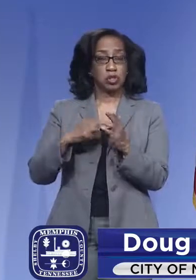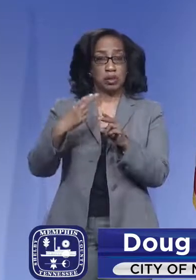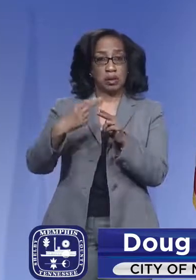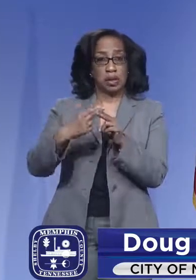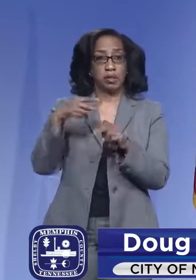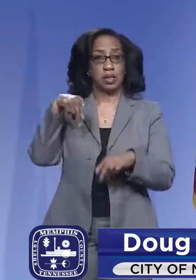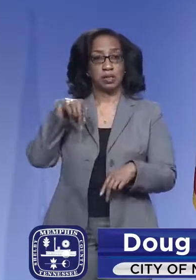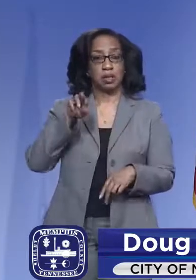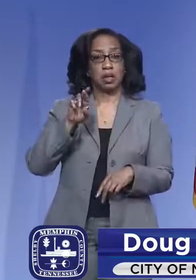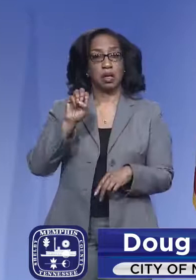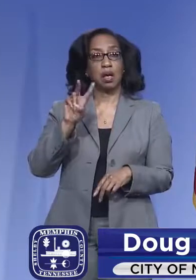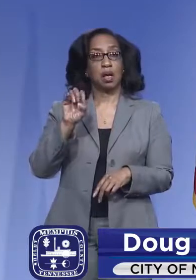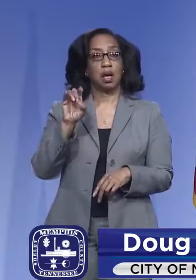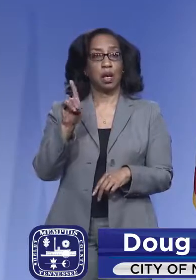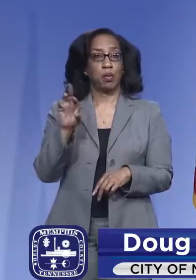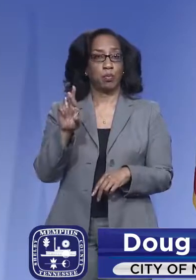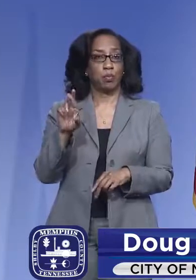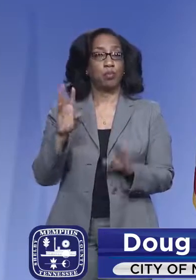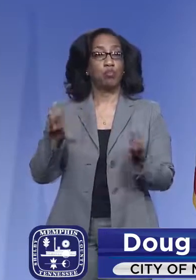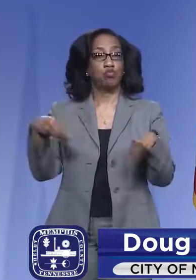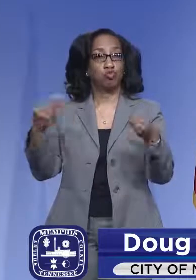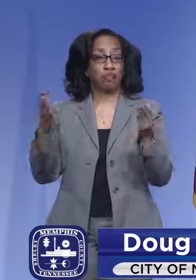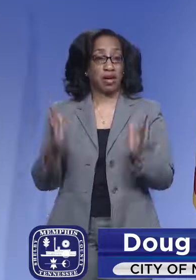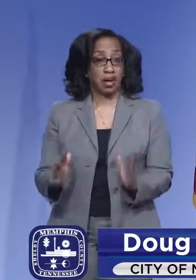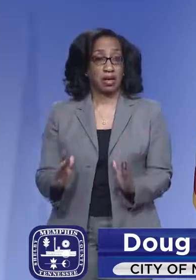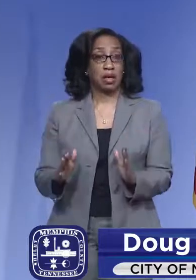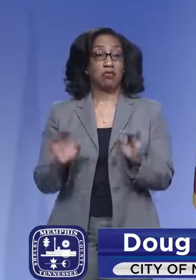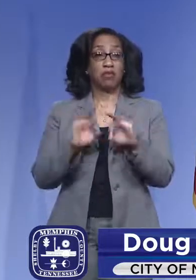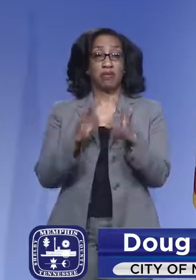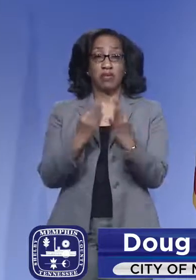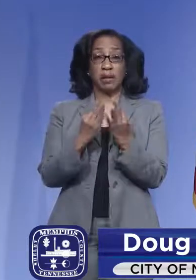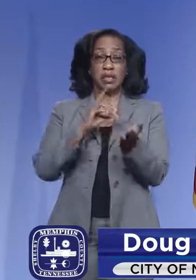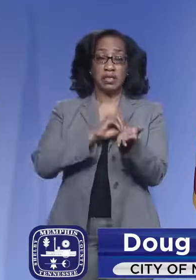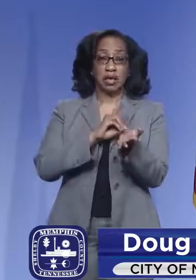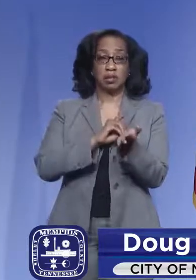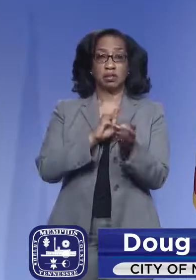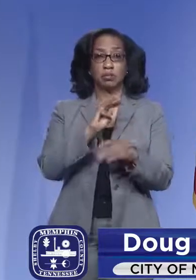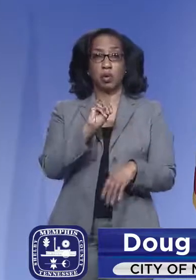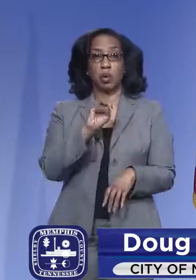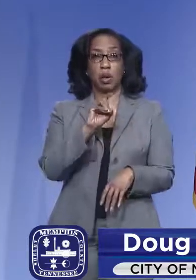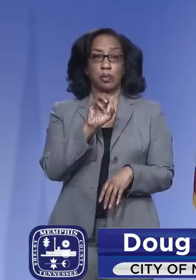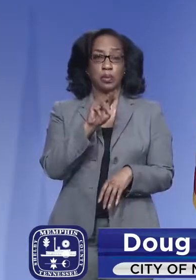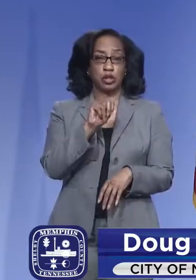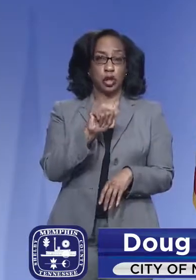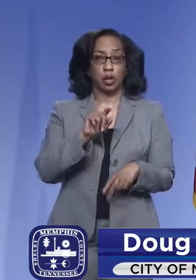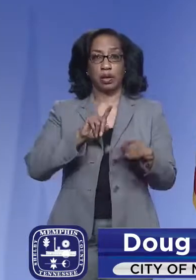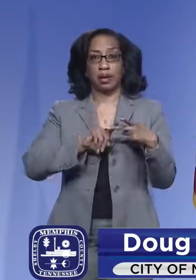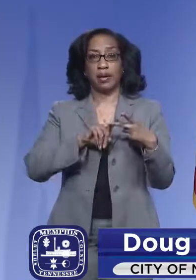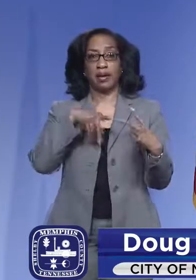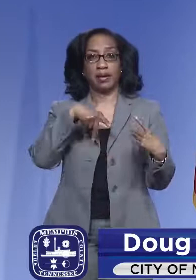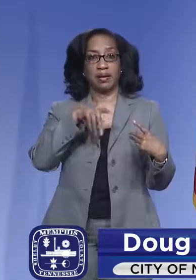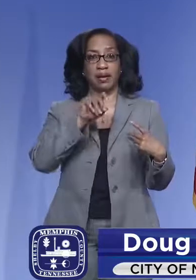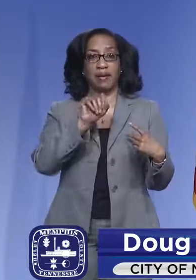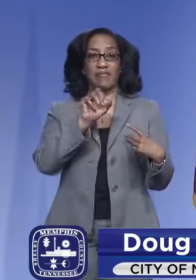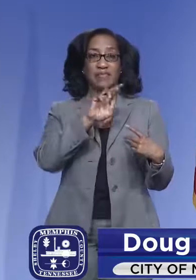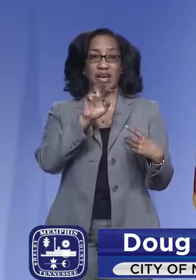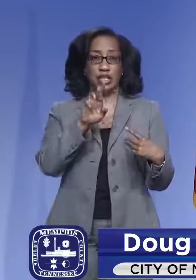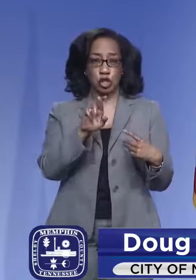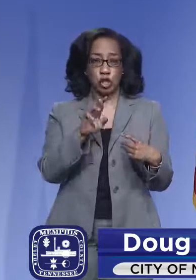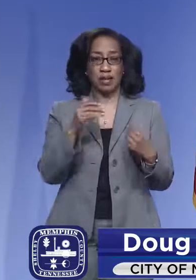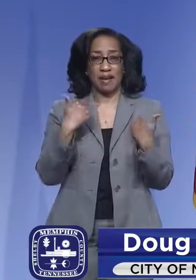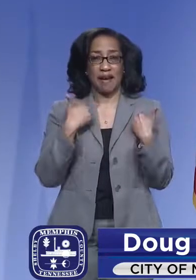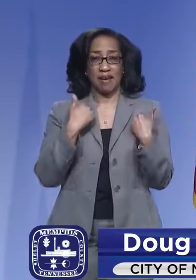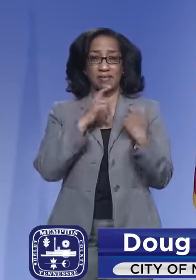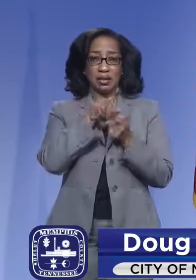with the family doctors for the Pfizer and Moderna specifically, where you have these very rigid